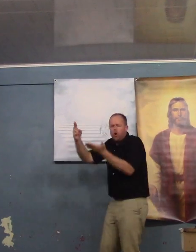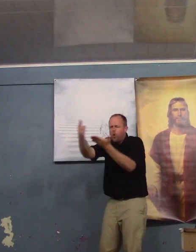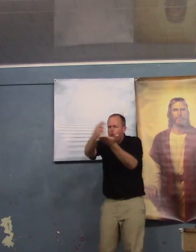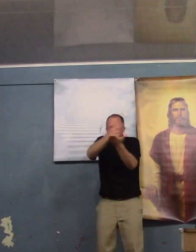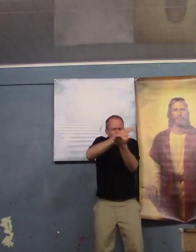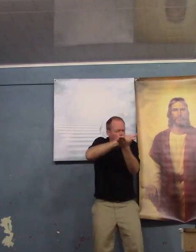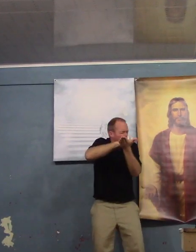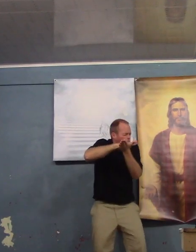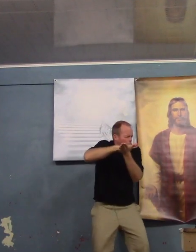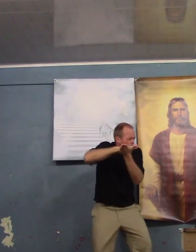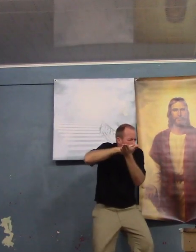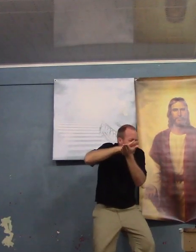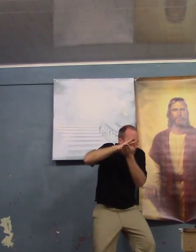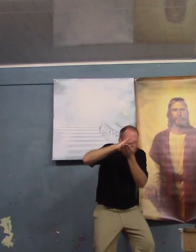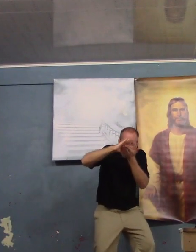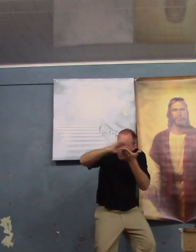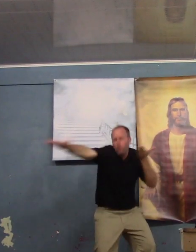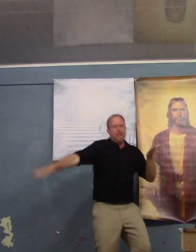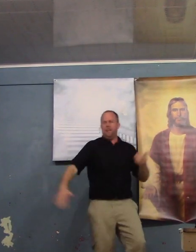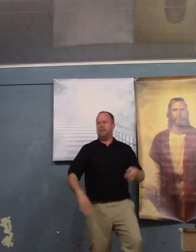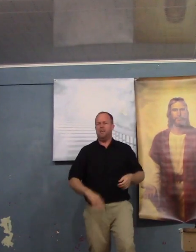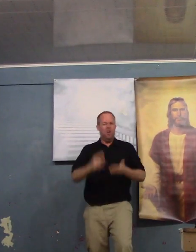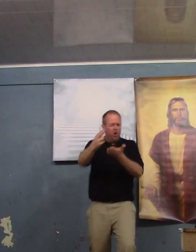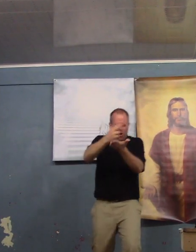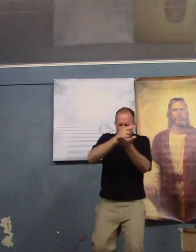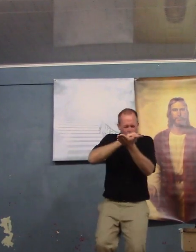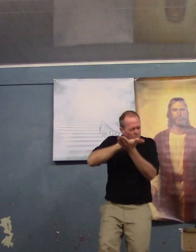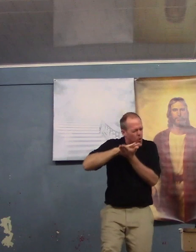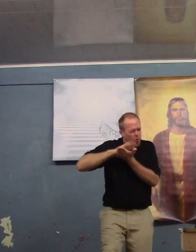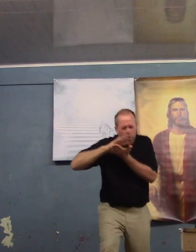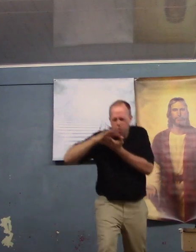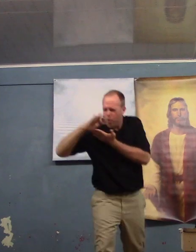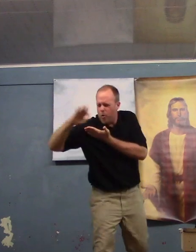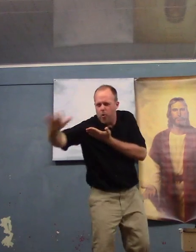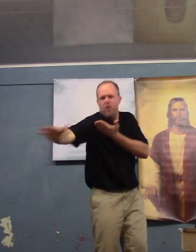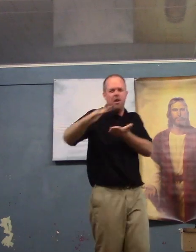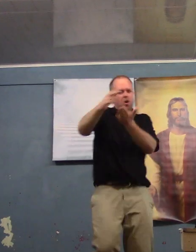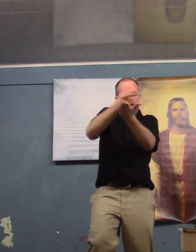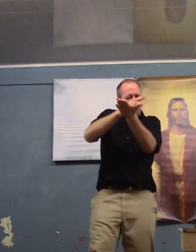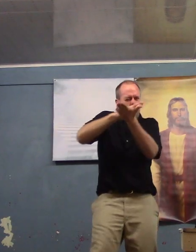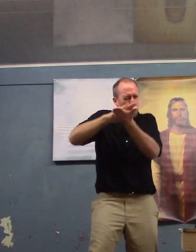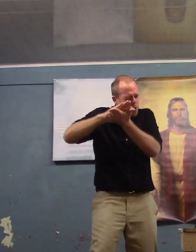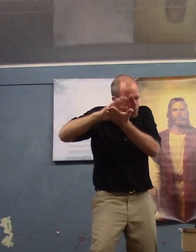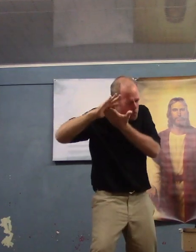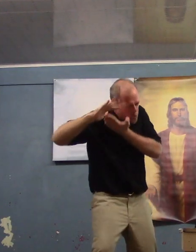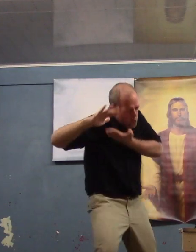Heaven is holy and pure. very, very